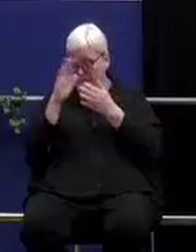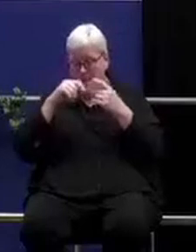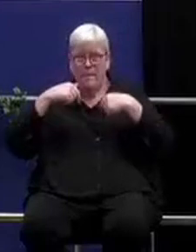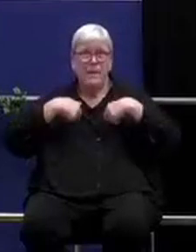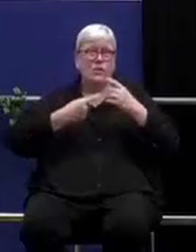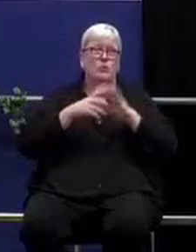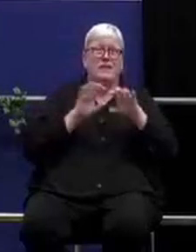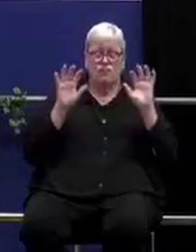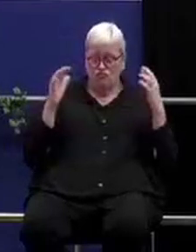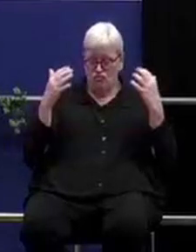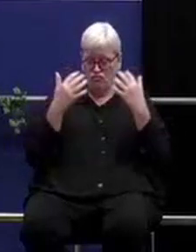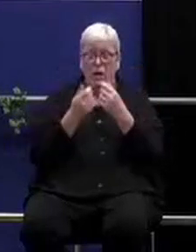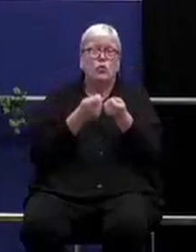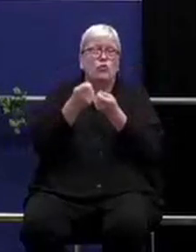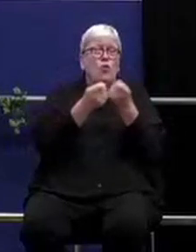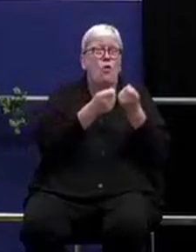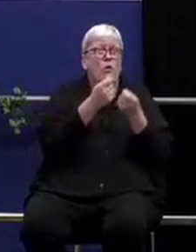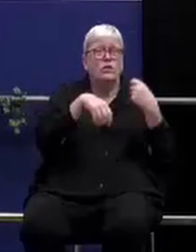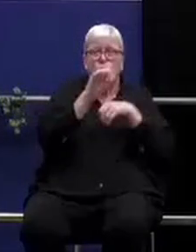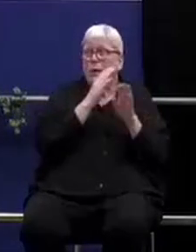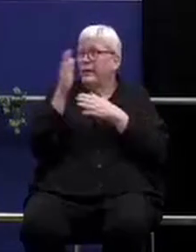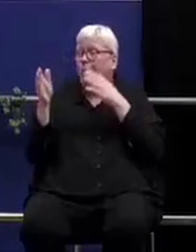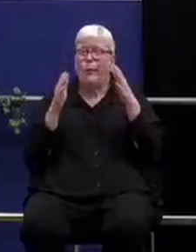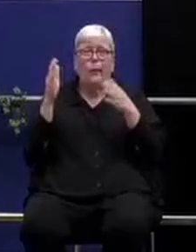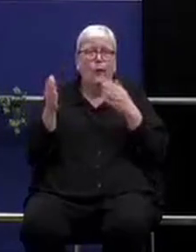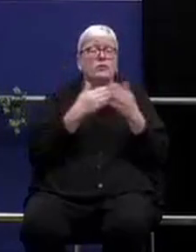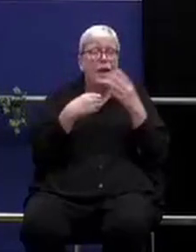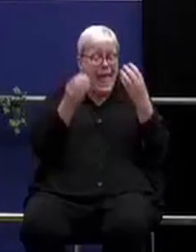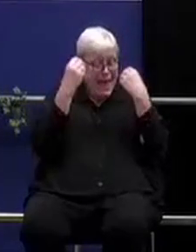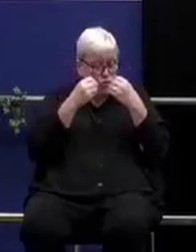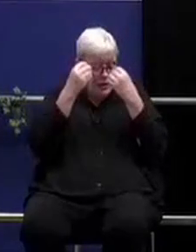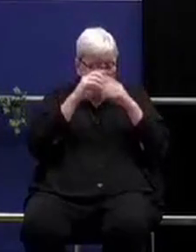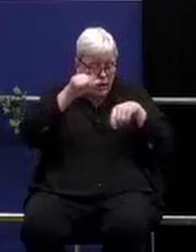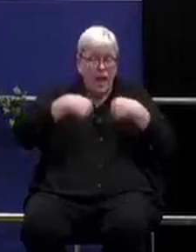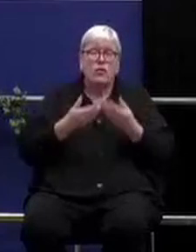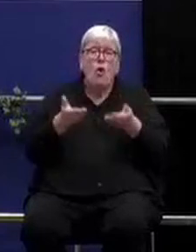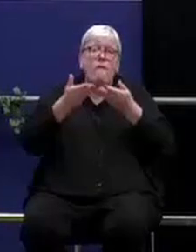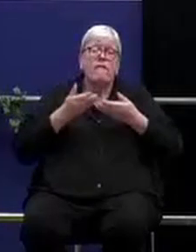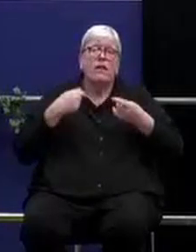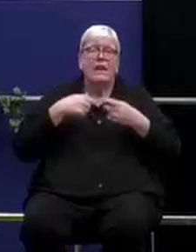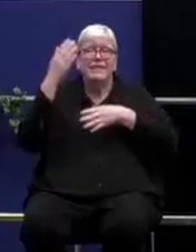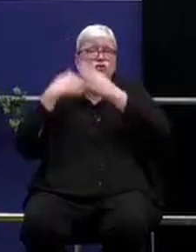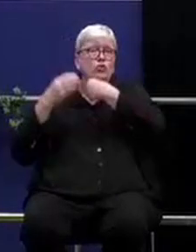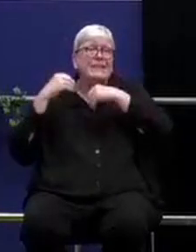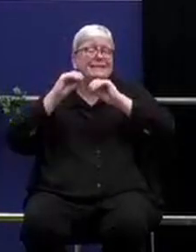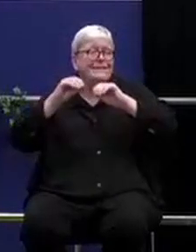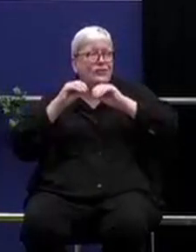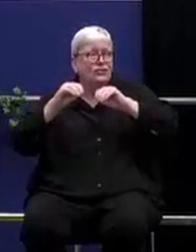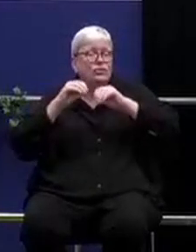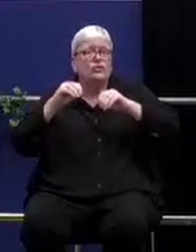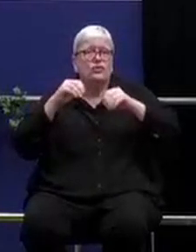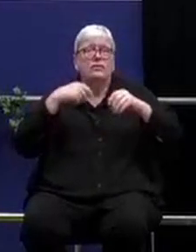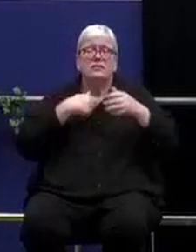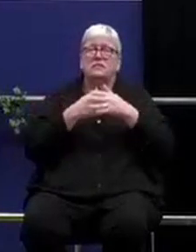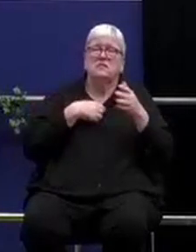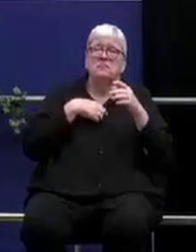crowd control in a place with nowhere to go. What education could they offer? What history could they teach, aside from token anecdotes